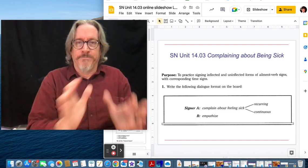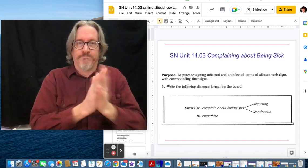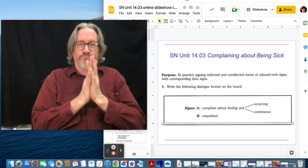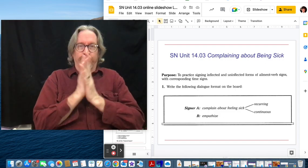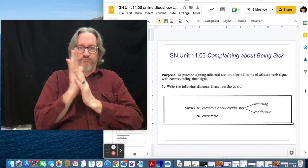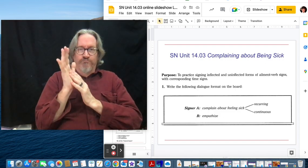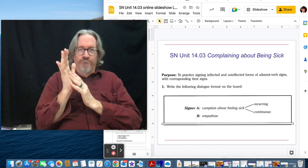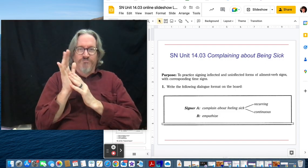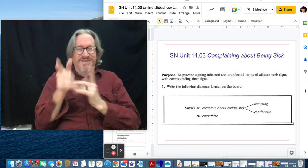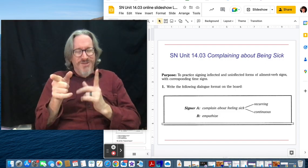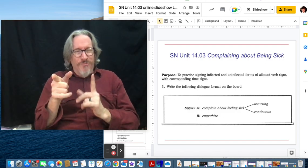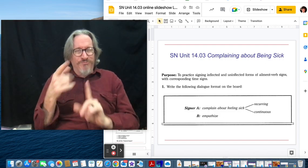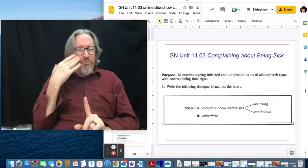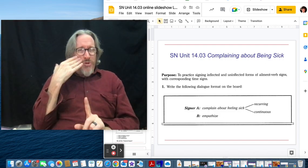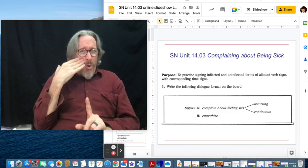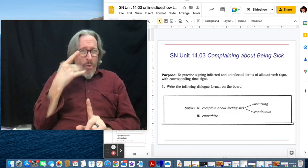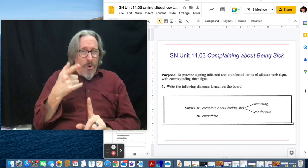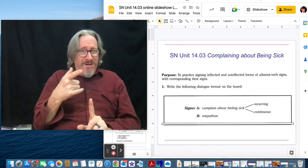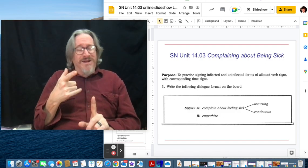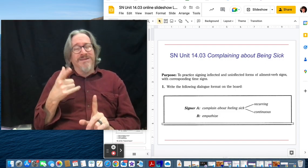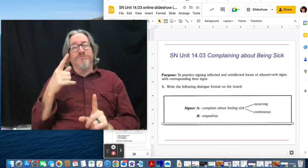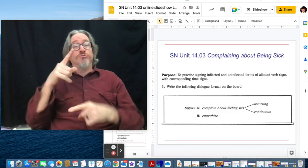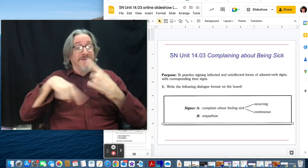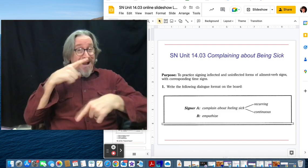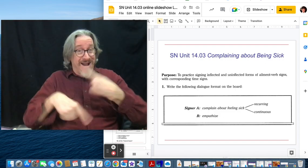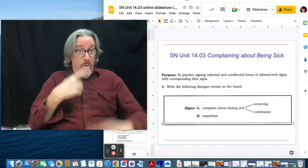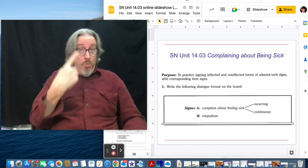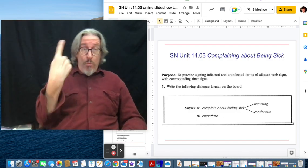okay. So,